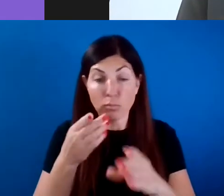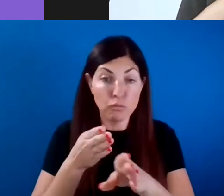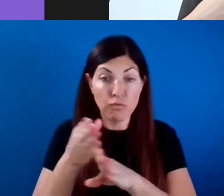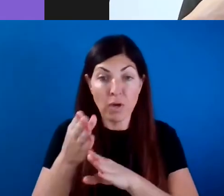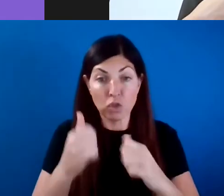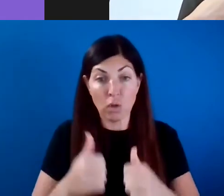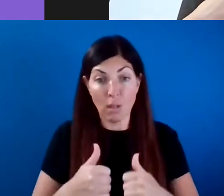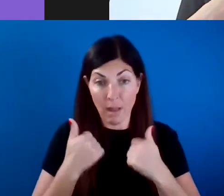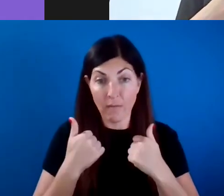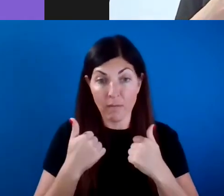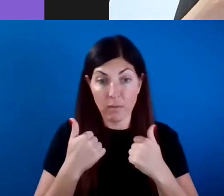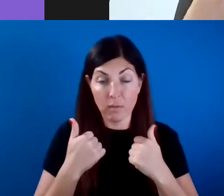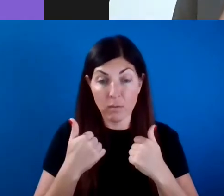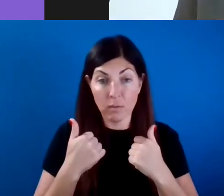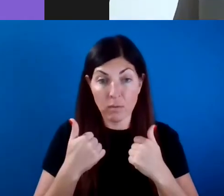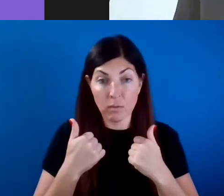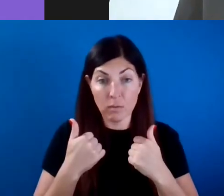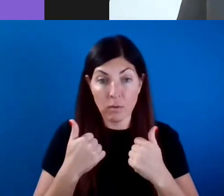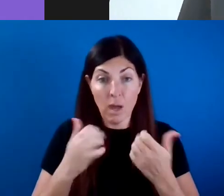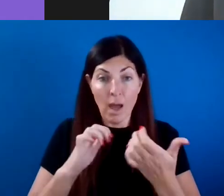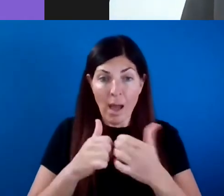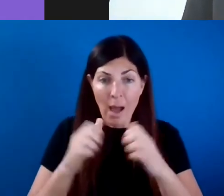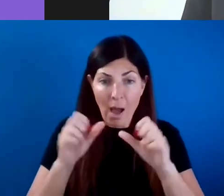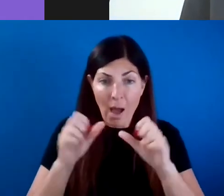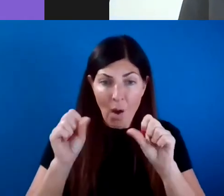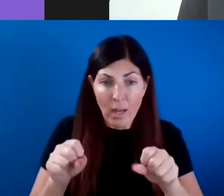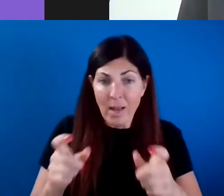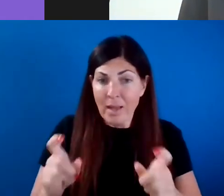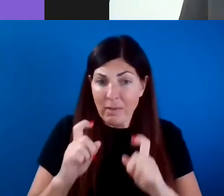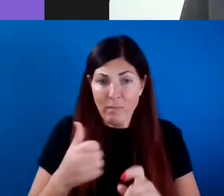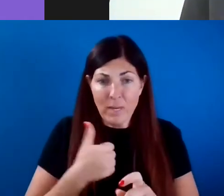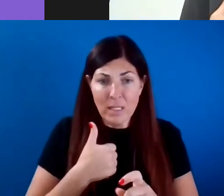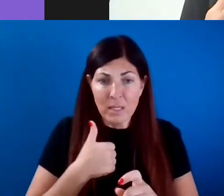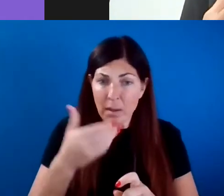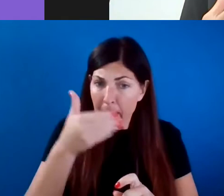can I give myself that best quality of life